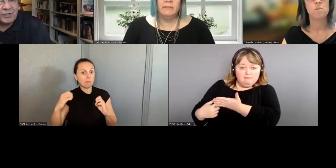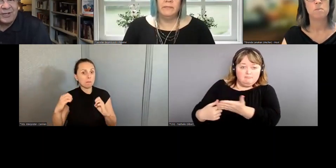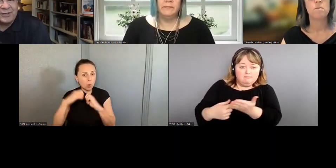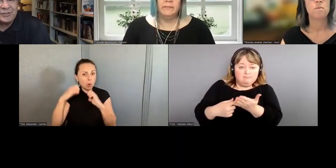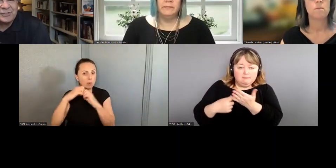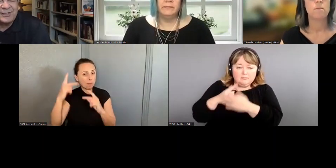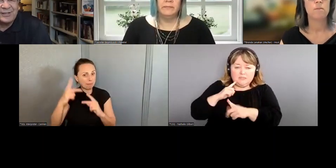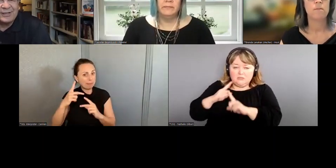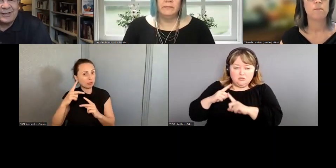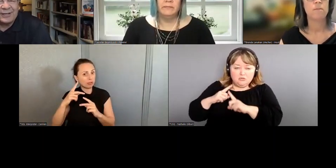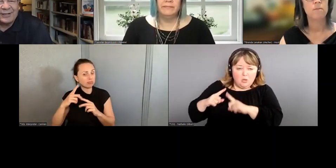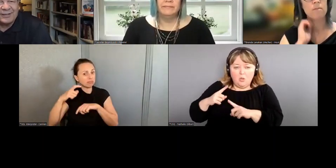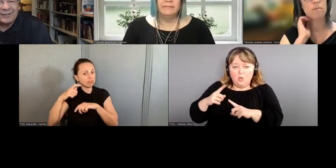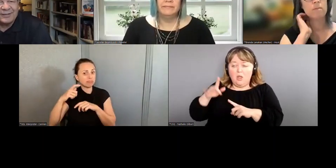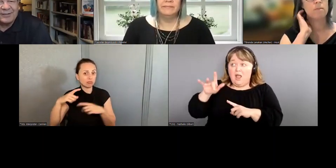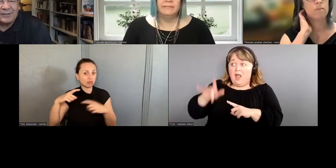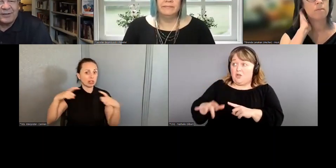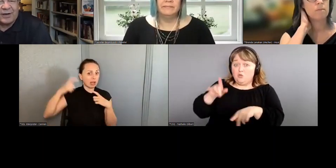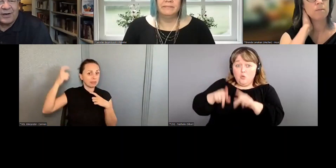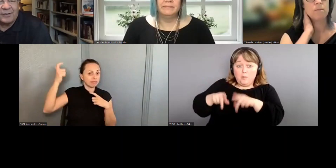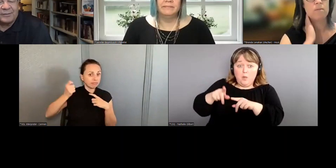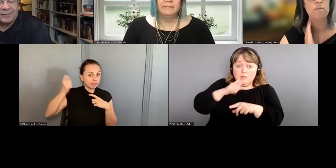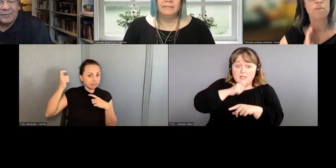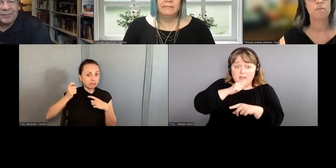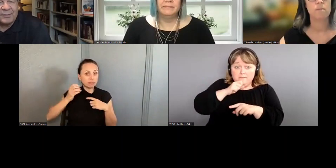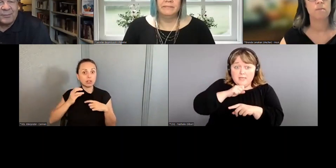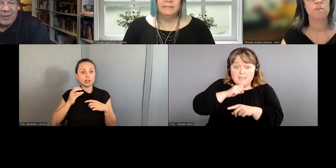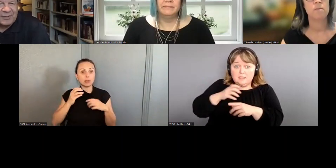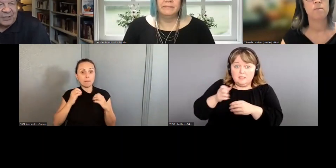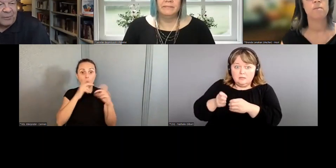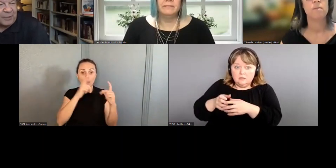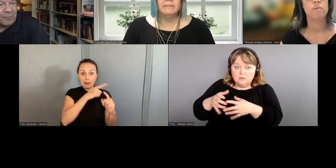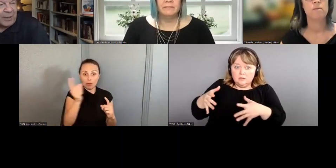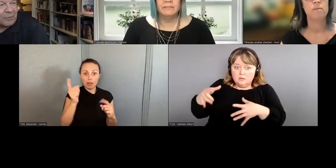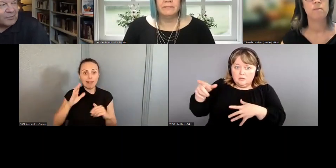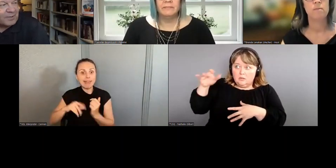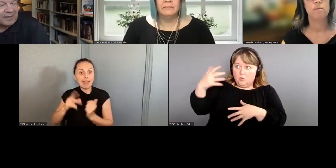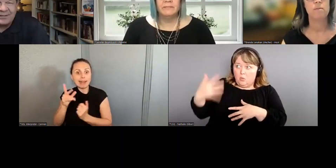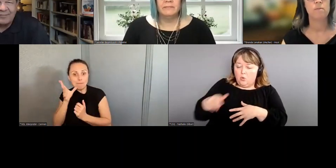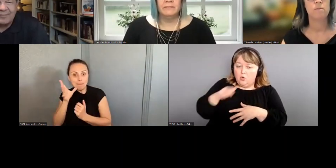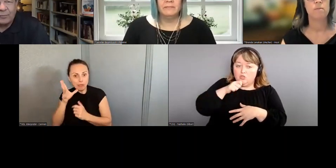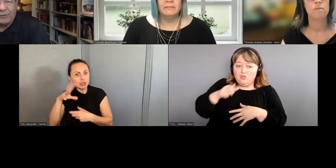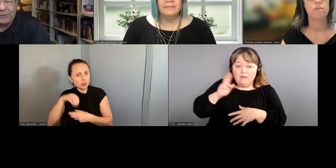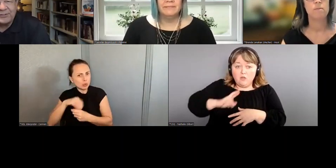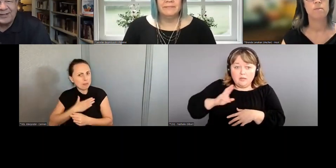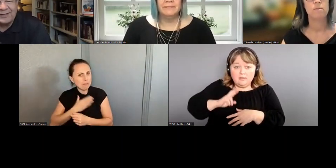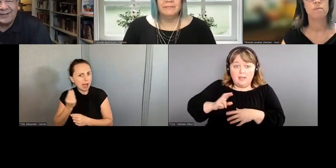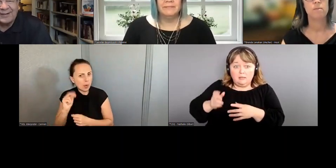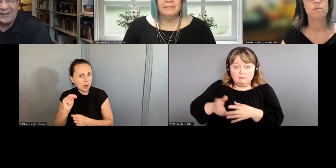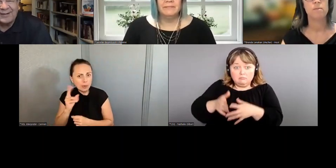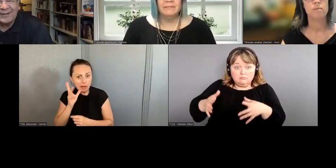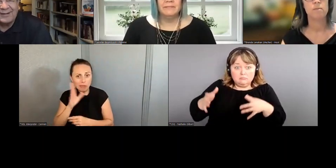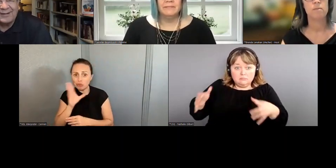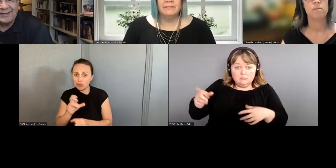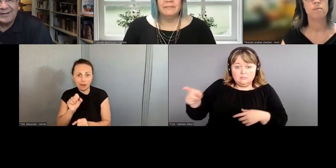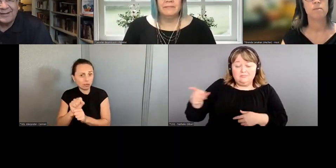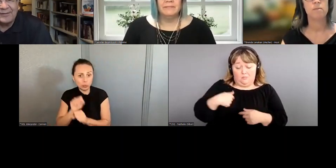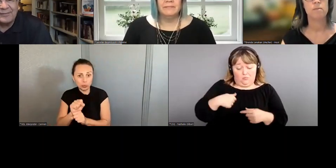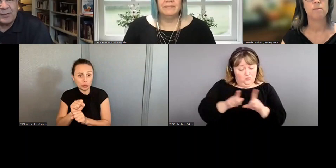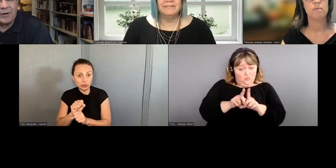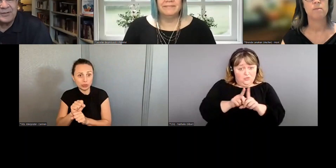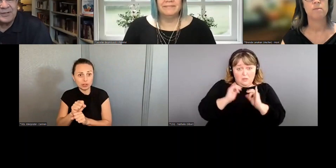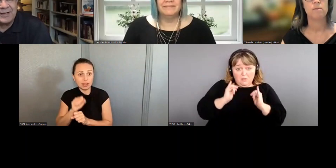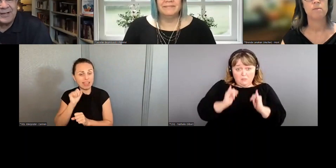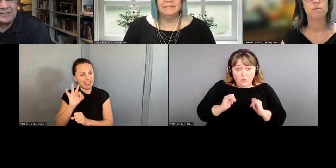pension age, and then there are mothers, including my own, that never worked, and then if